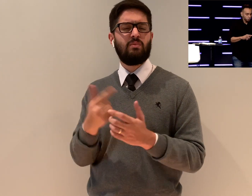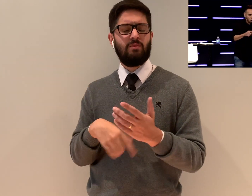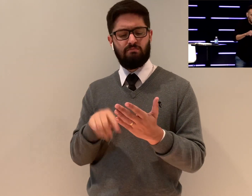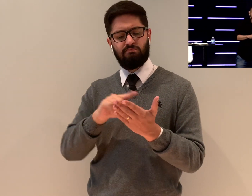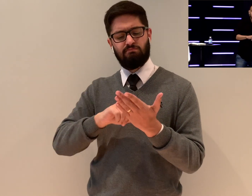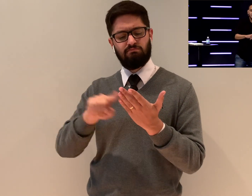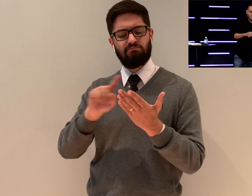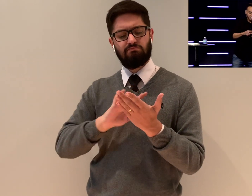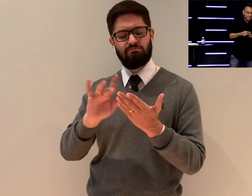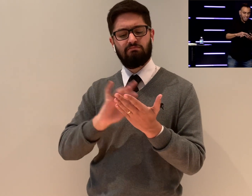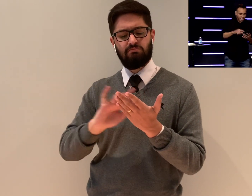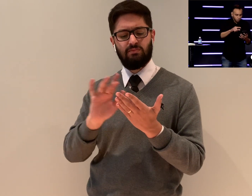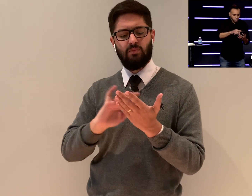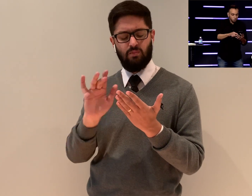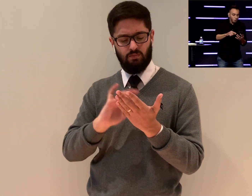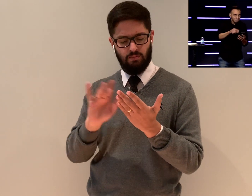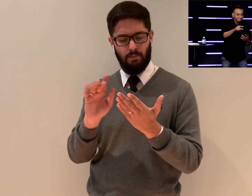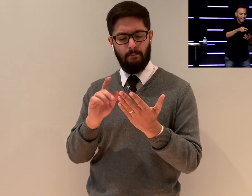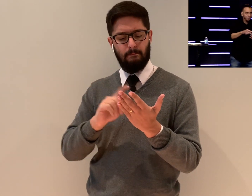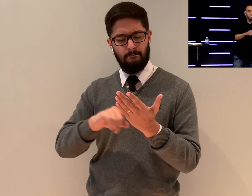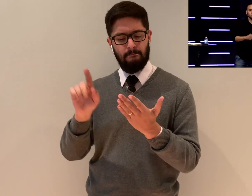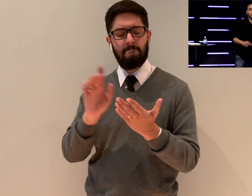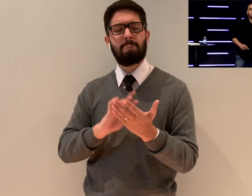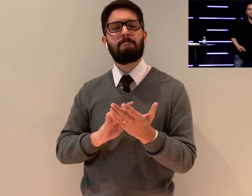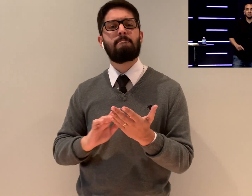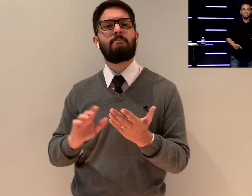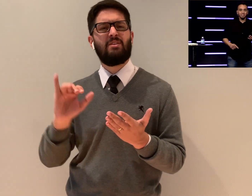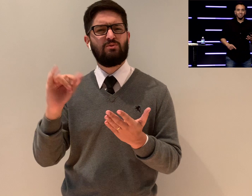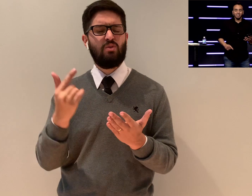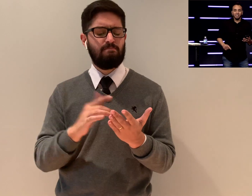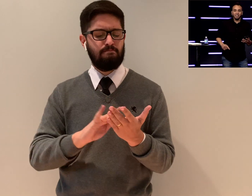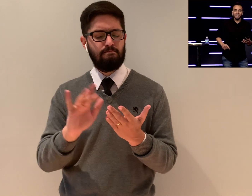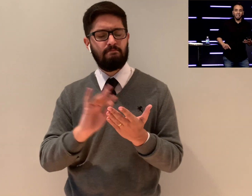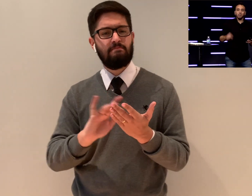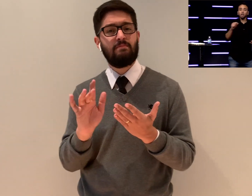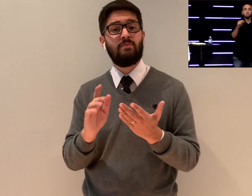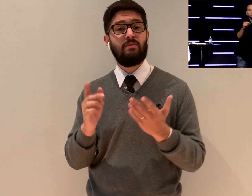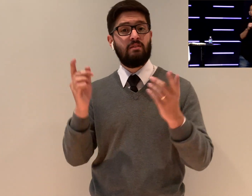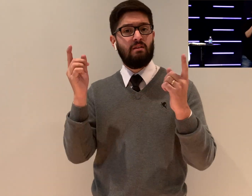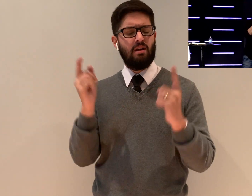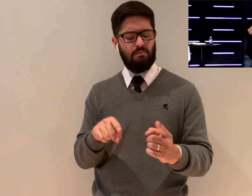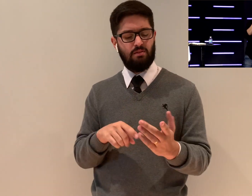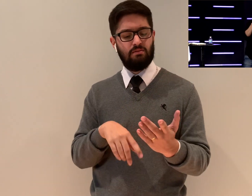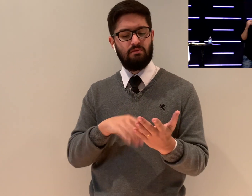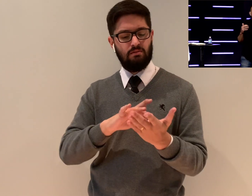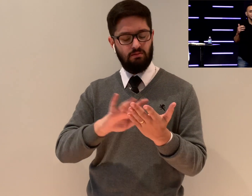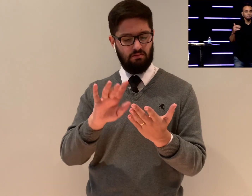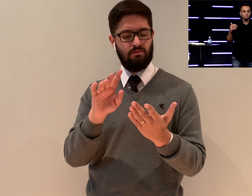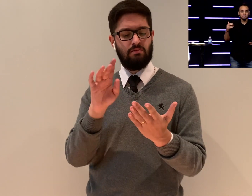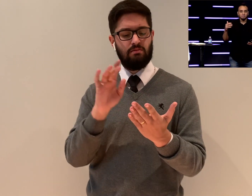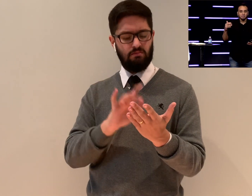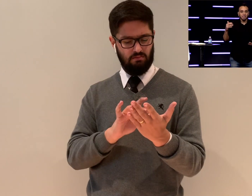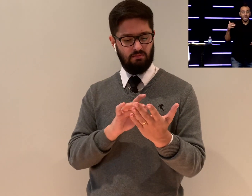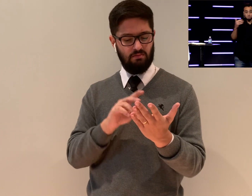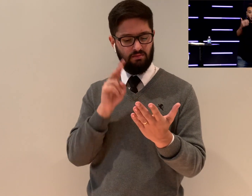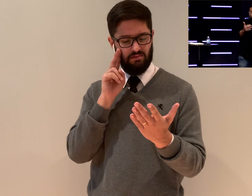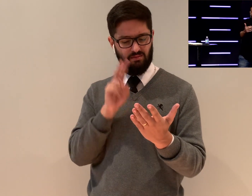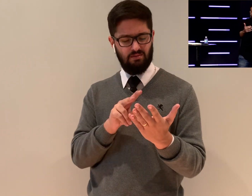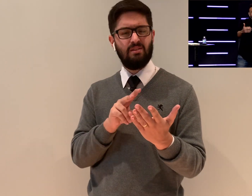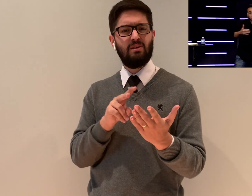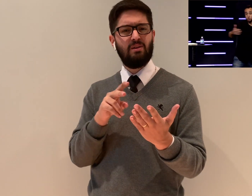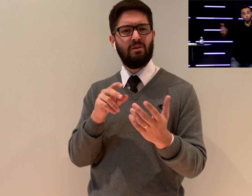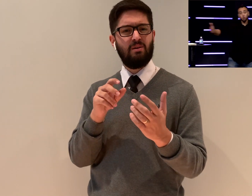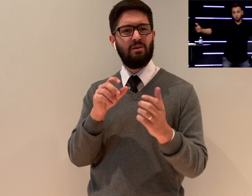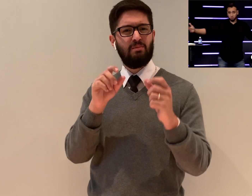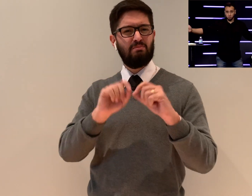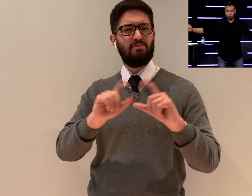and I was on it, and I was scrolling down Instagram, and all of a sudden, I see a post that